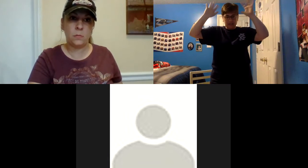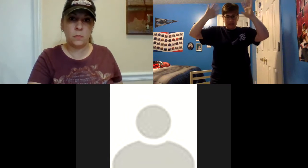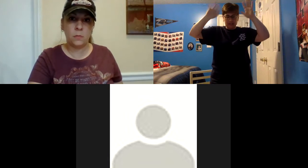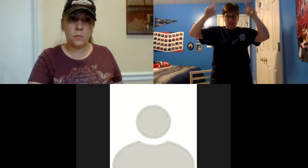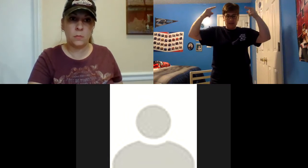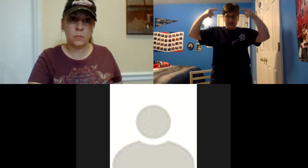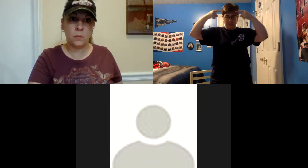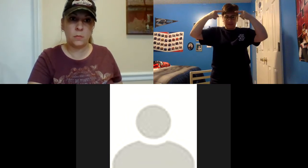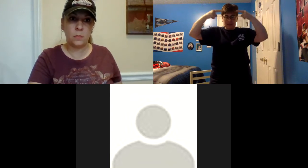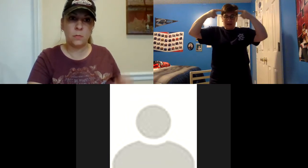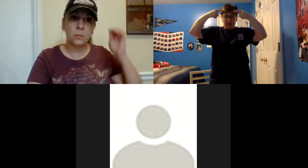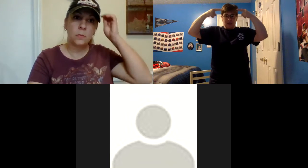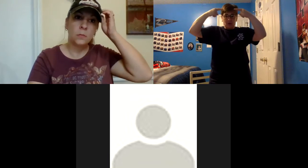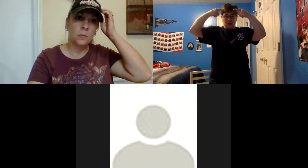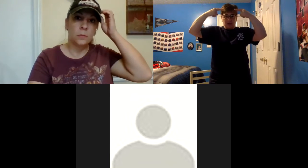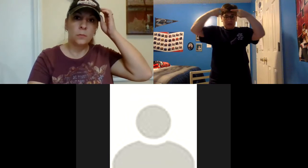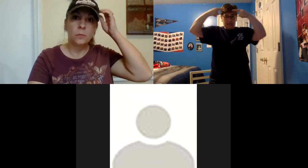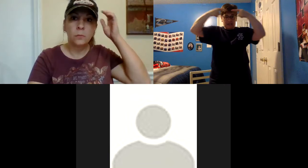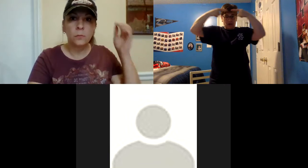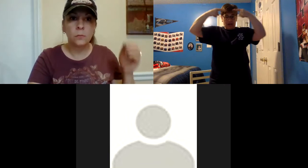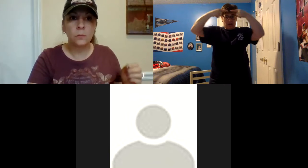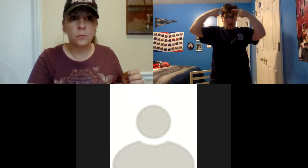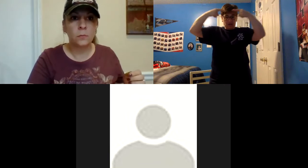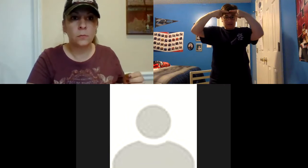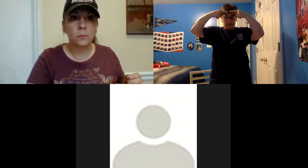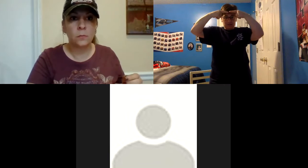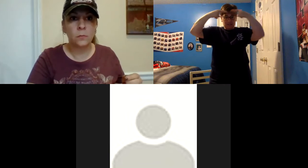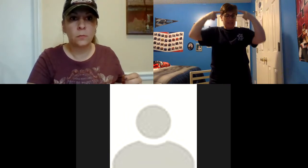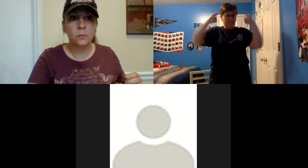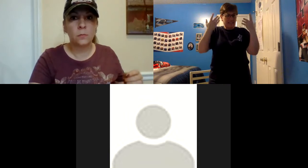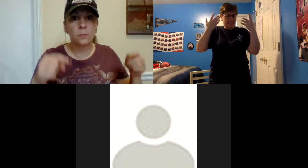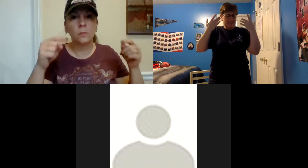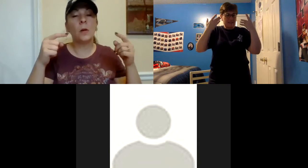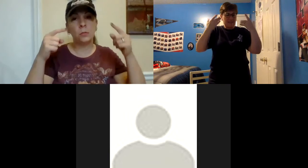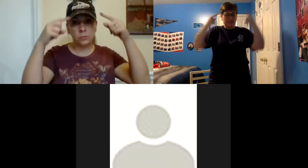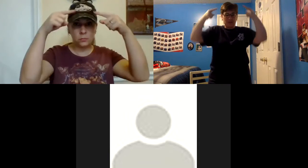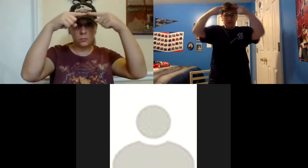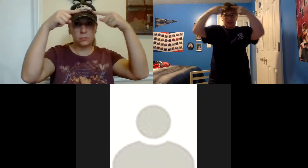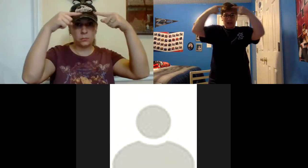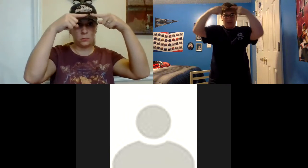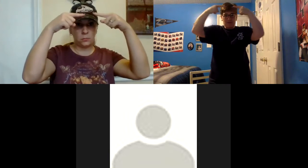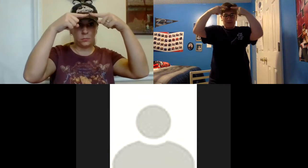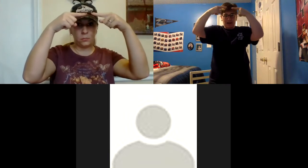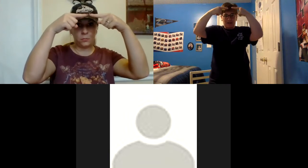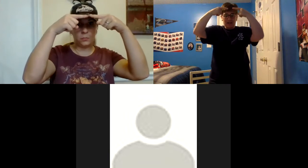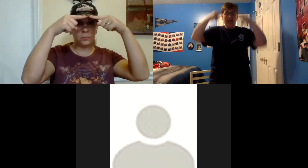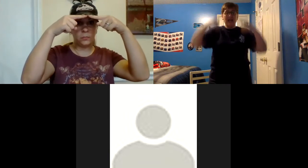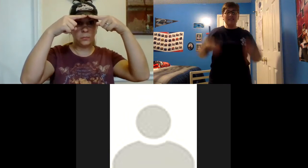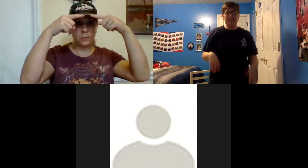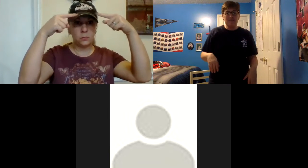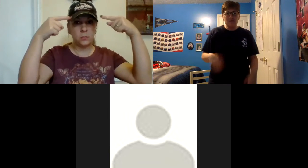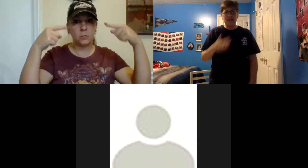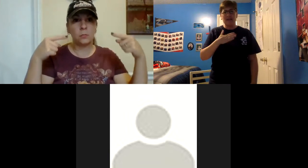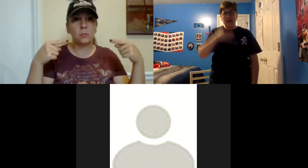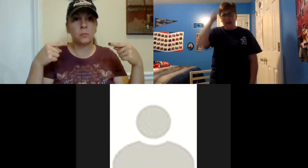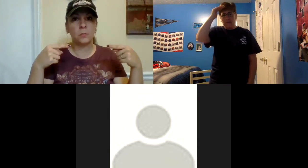taught this lesson so many times. So you can say that your head hurts, and that's the neat thing about sign language. You can kind of move it around.